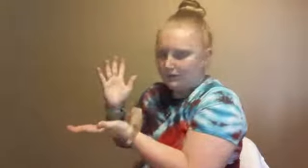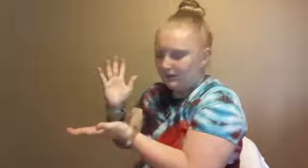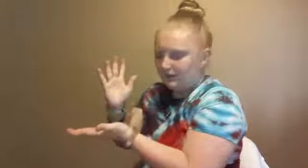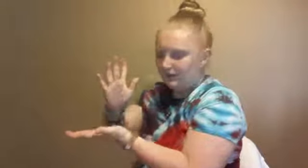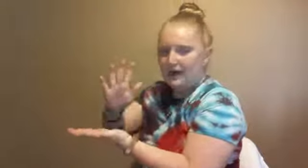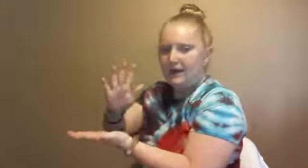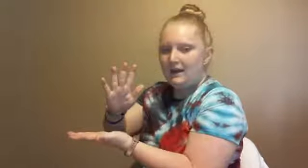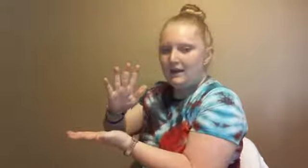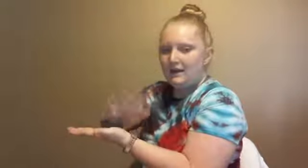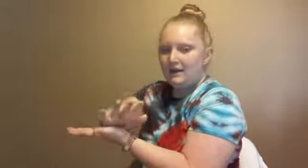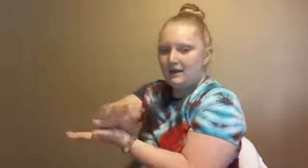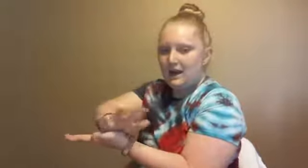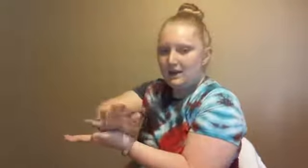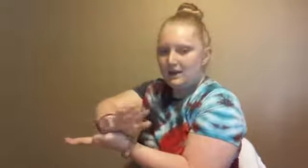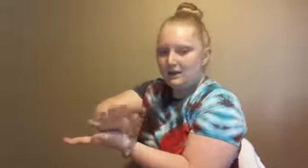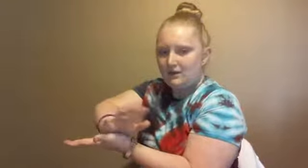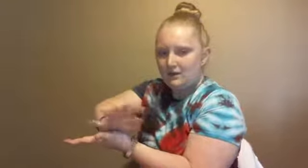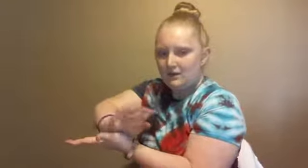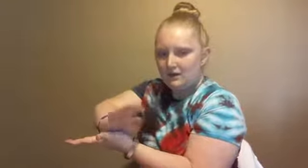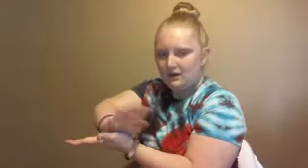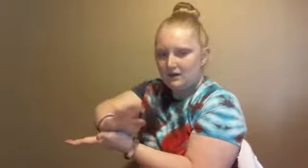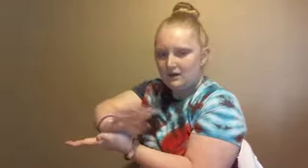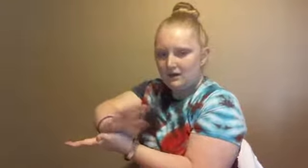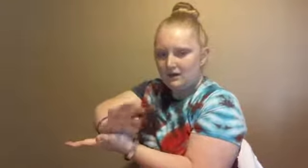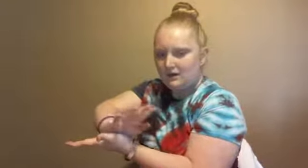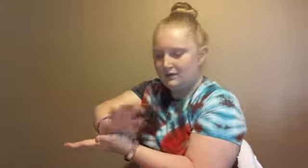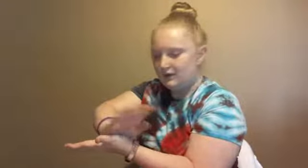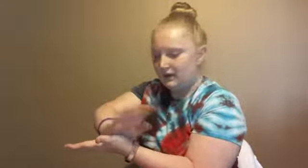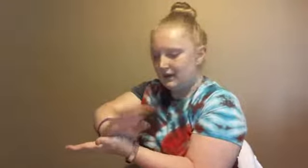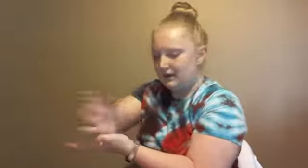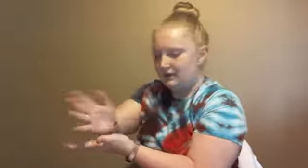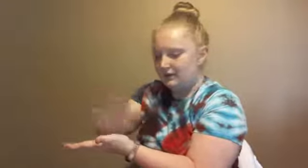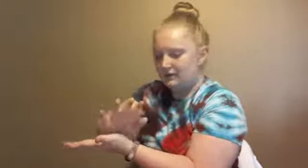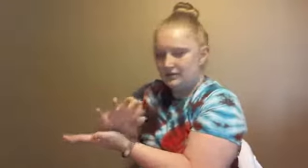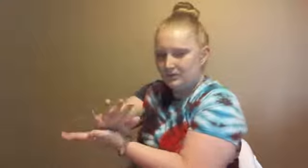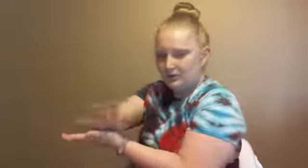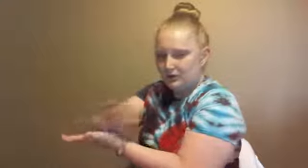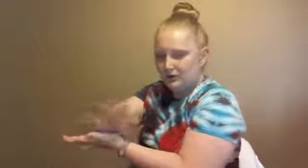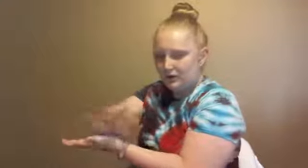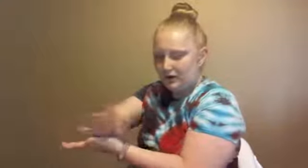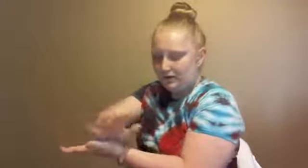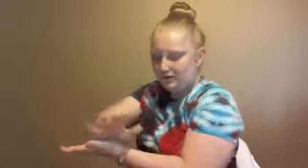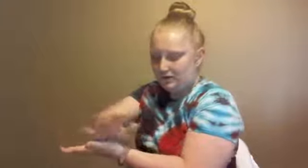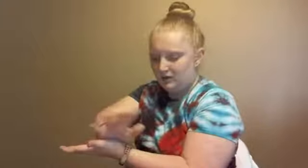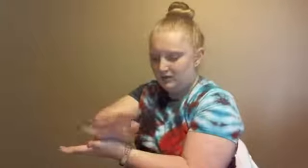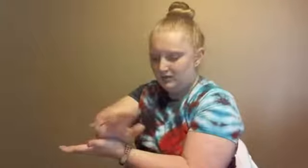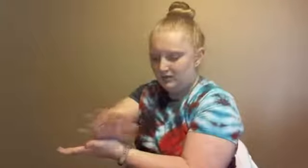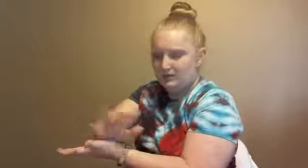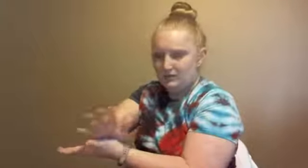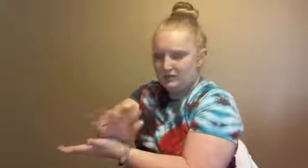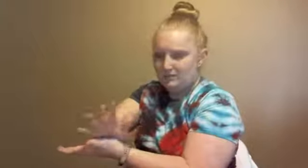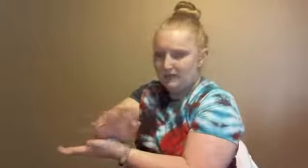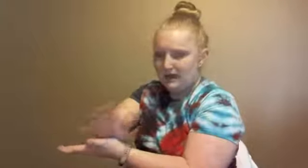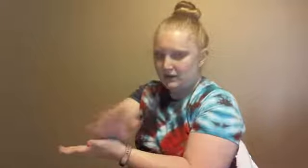hold it flat, and then just kind of put your other palm matching